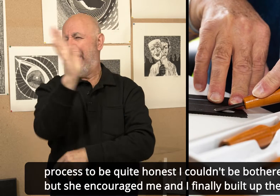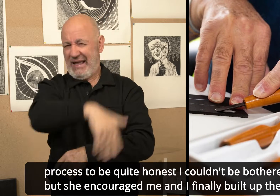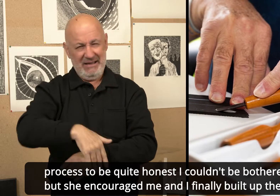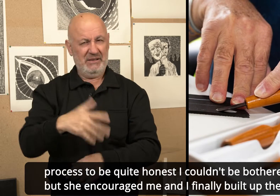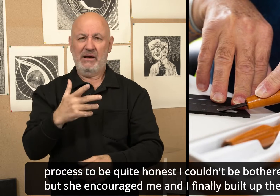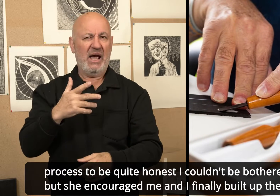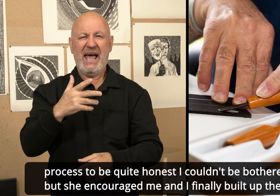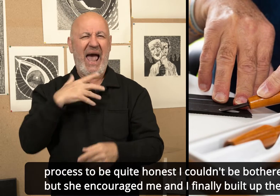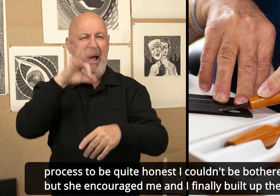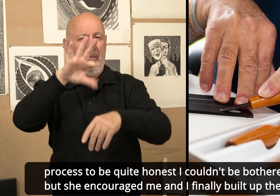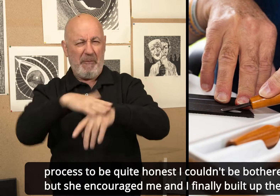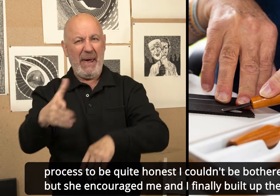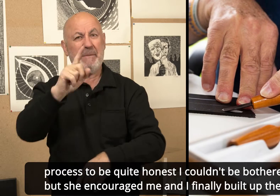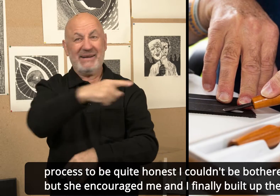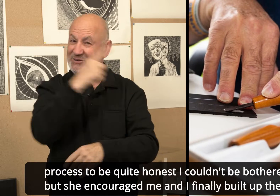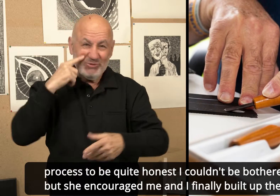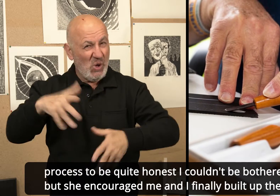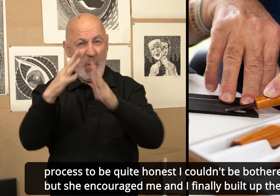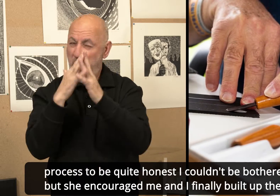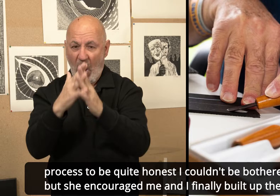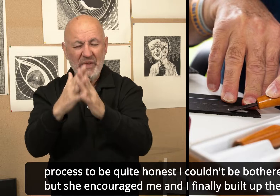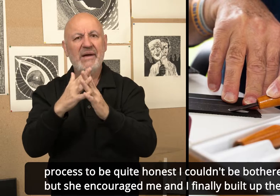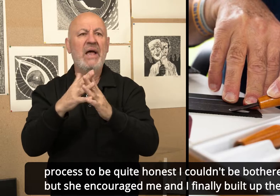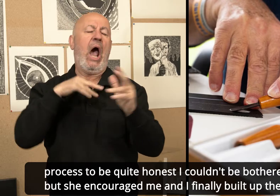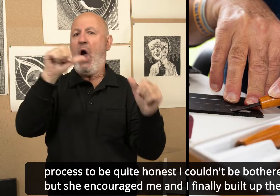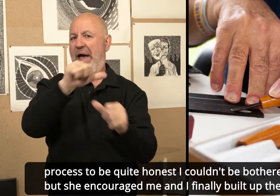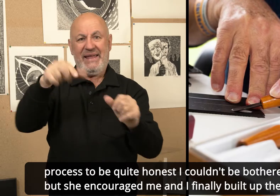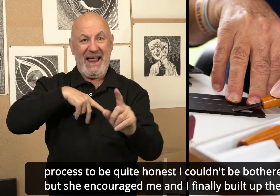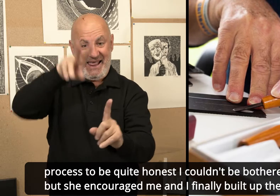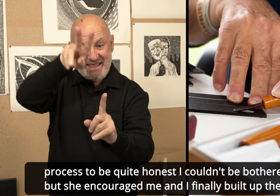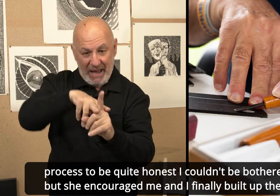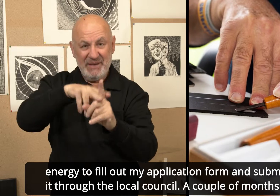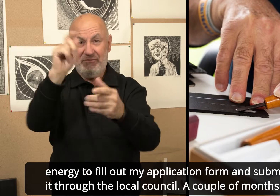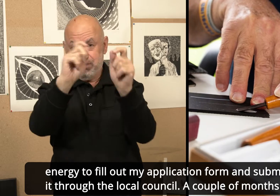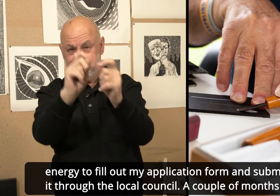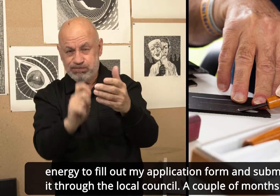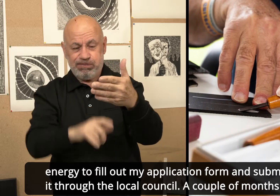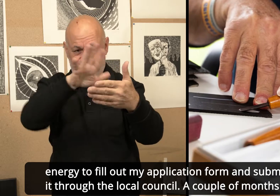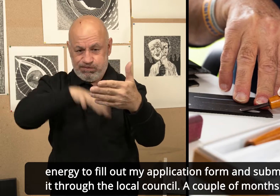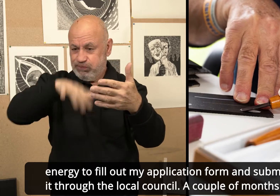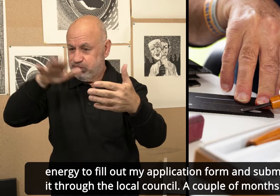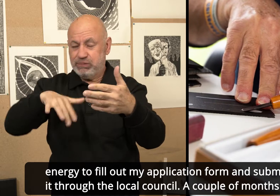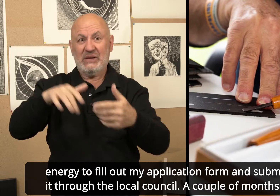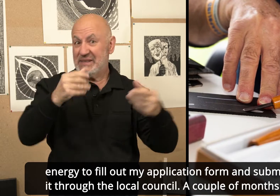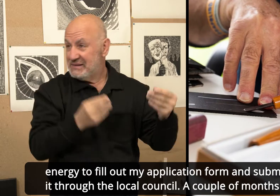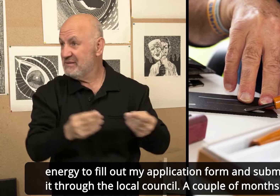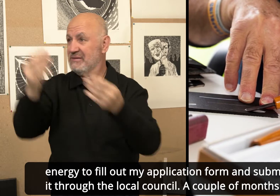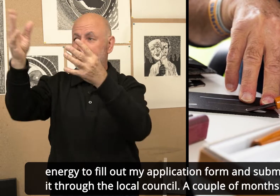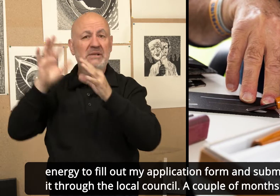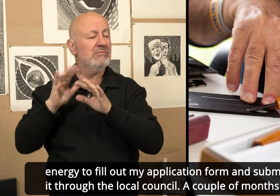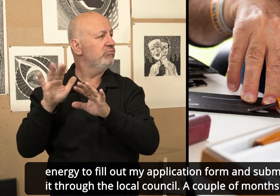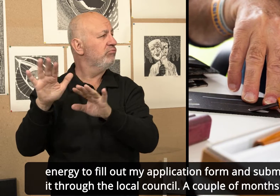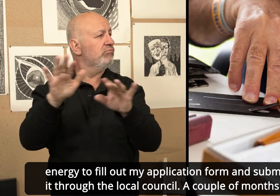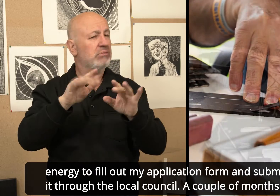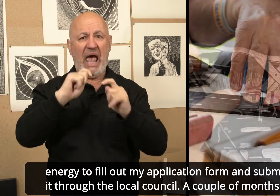with the process, and to be quite honest, I couldn't be bothered, but she encouraged me, and I finally built up the energy to fill out my